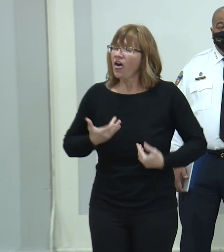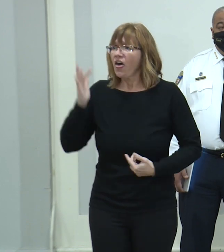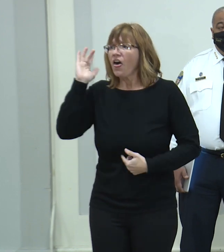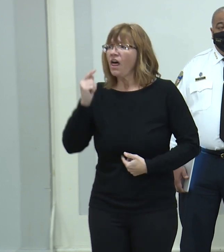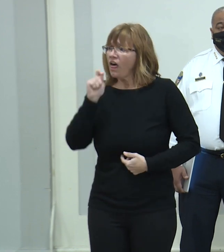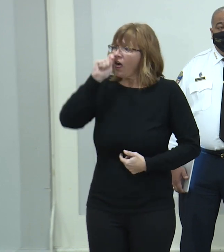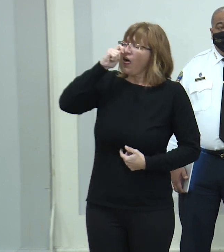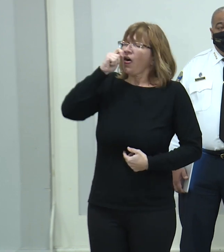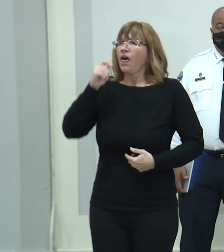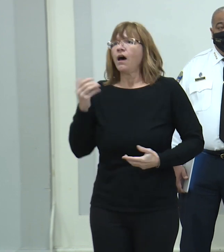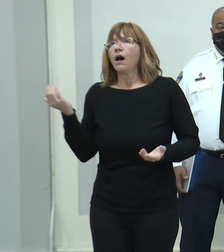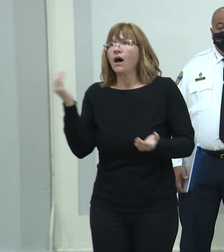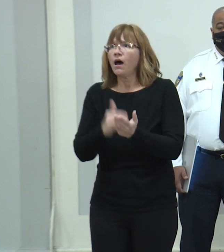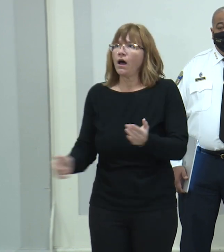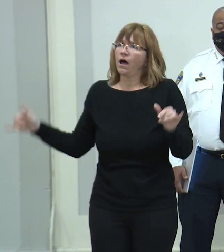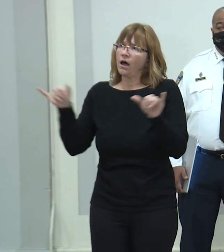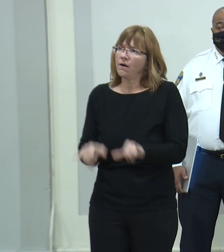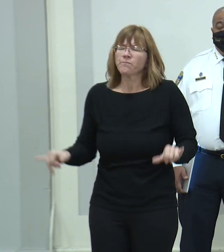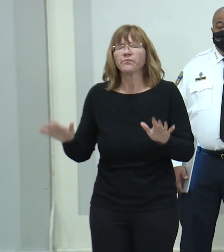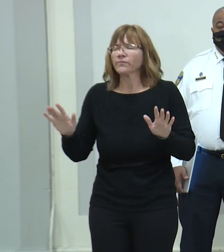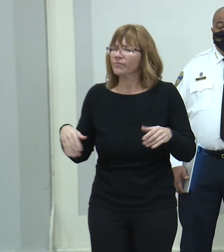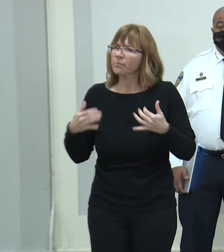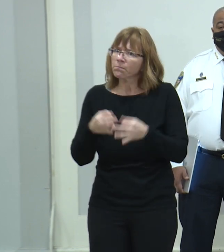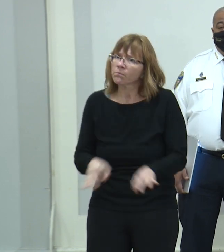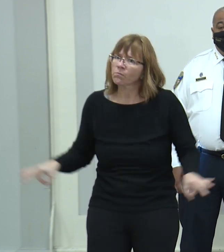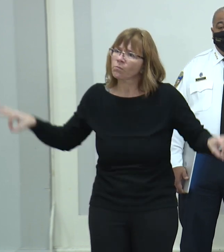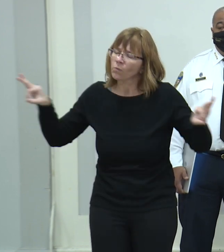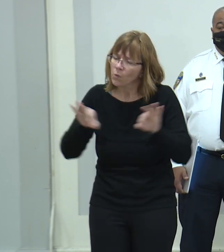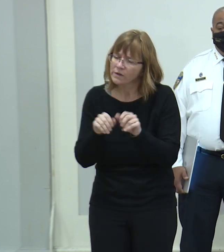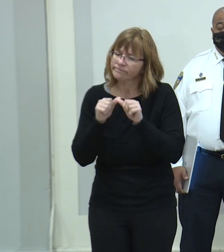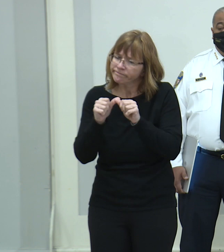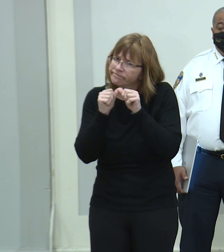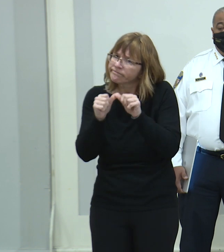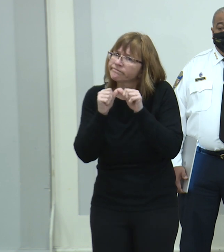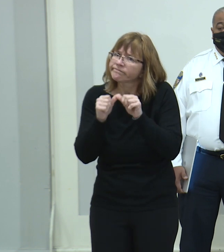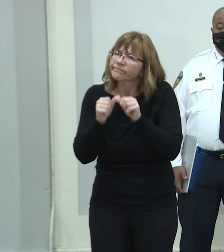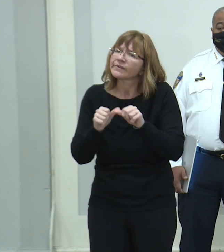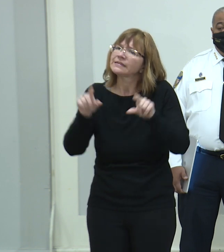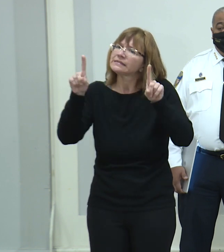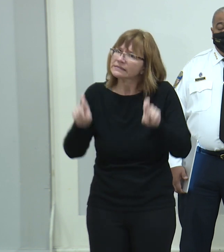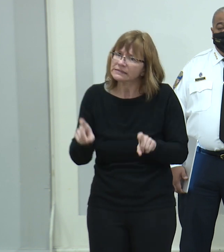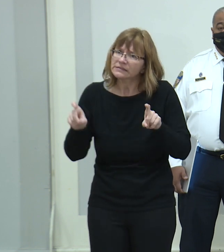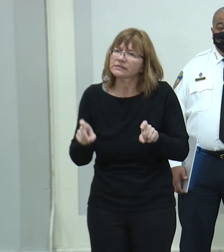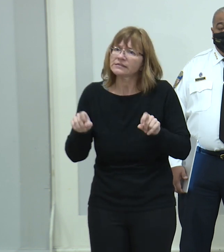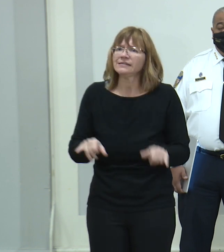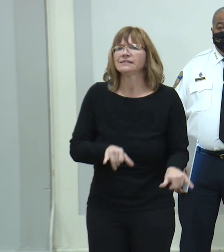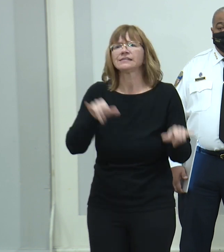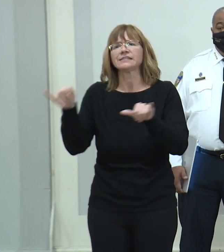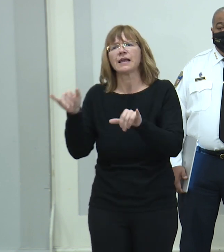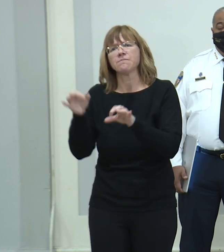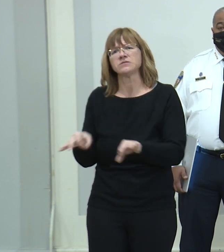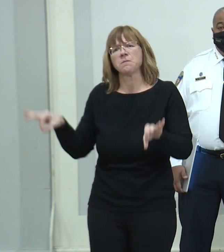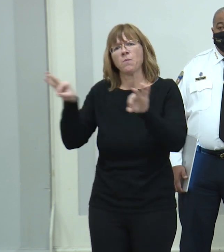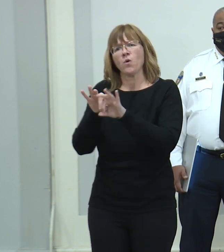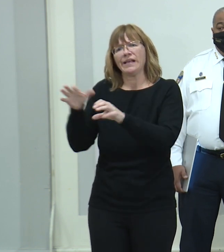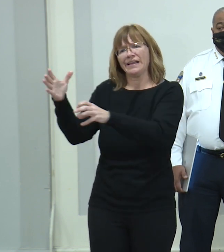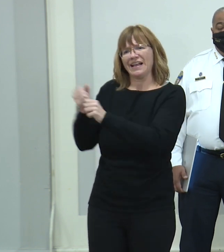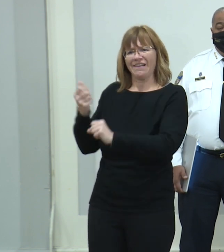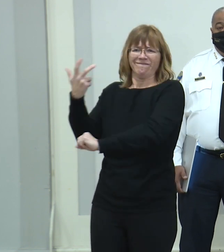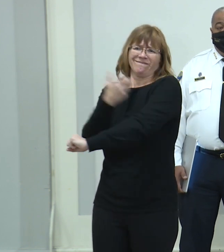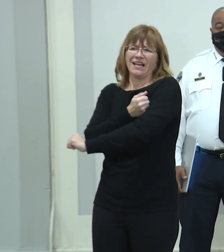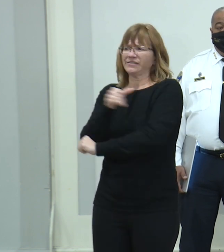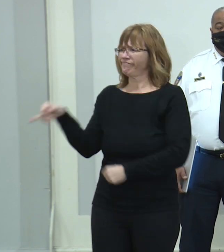this in the time that we all want to, getting tested is just as important as getting the vaccine. You're doing it to protect